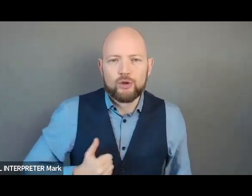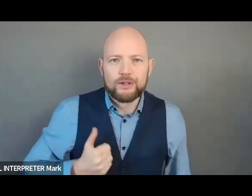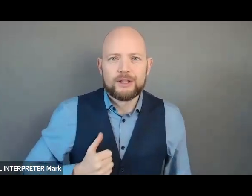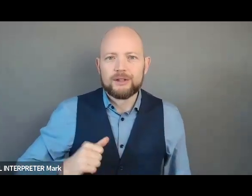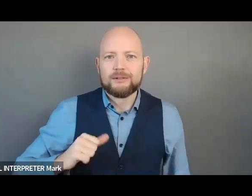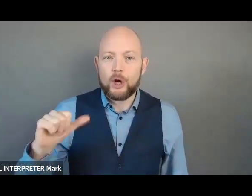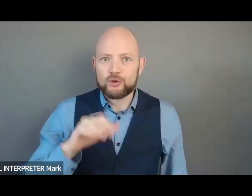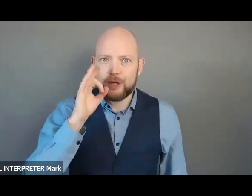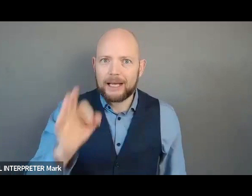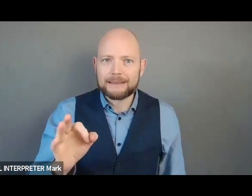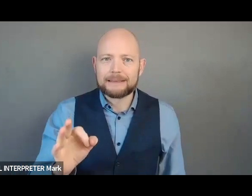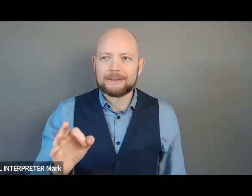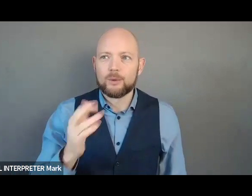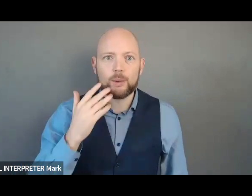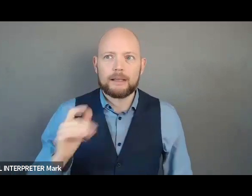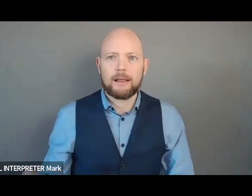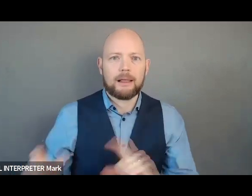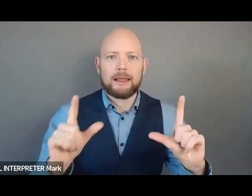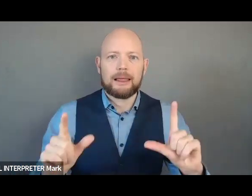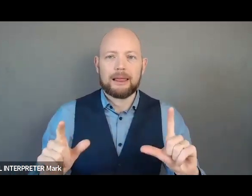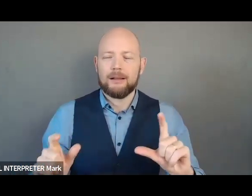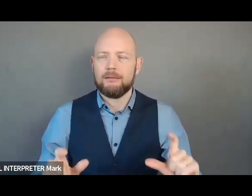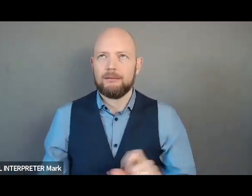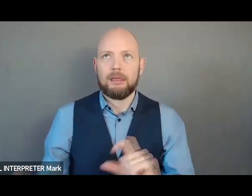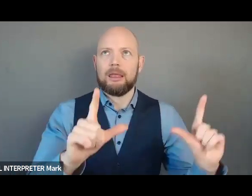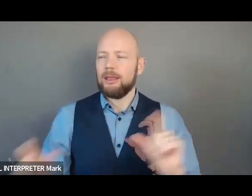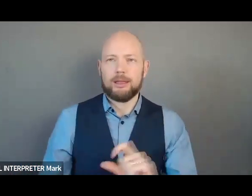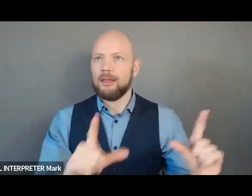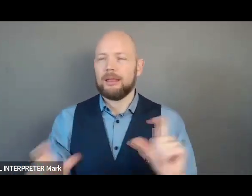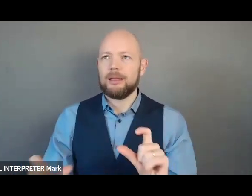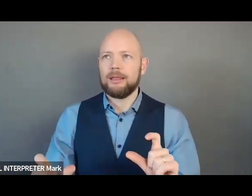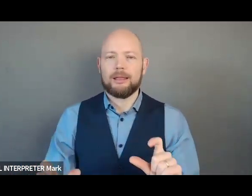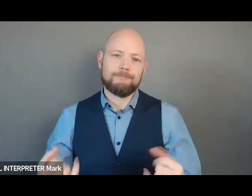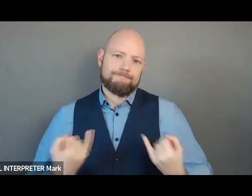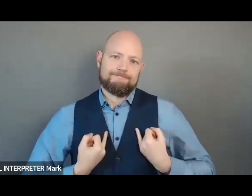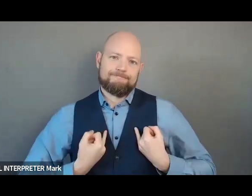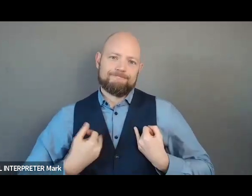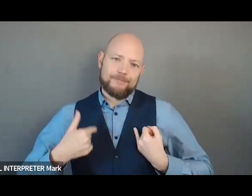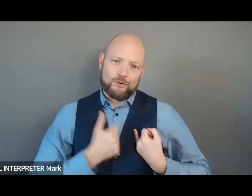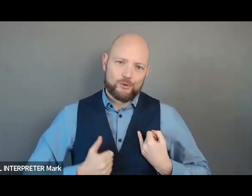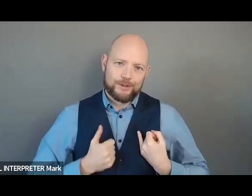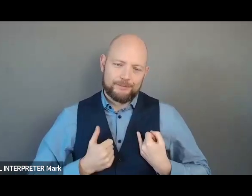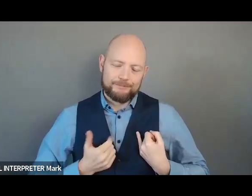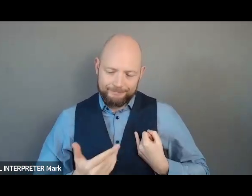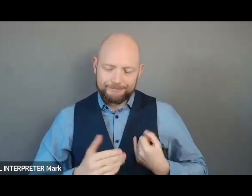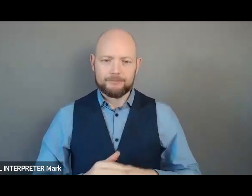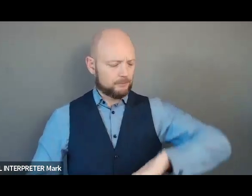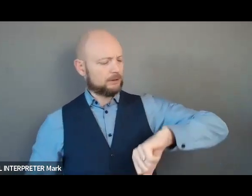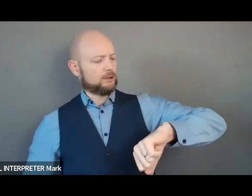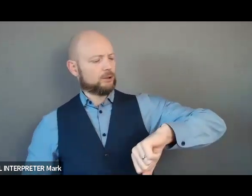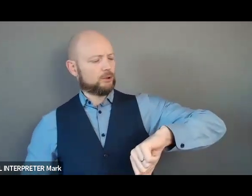move on, so I take full responsibility for that. So we're now coming up to just after 10